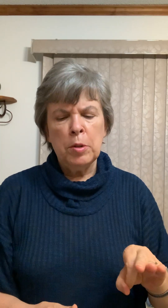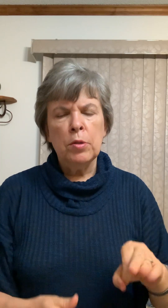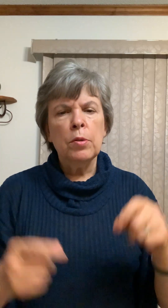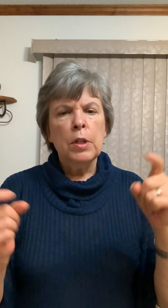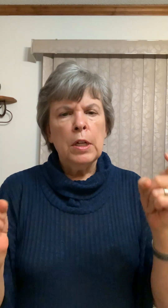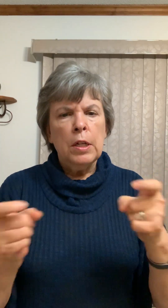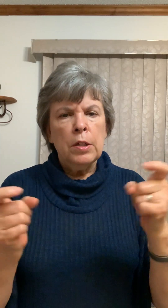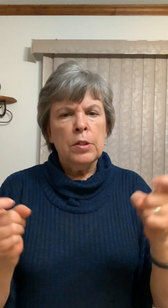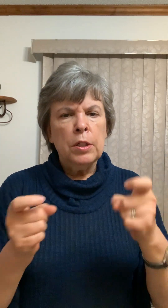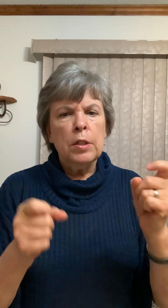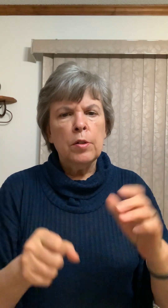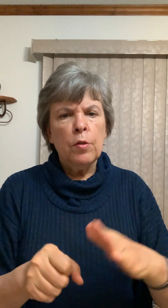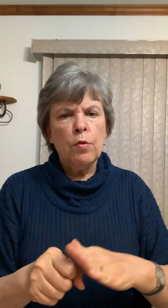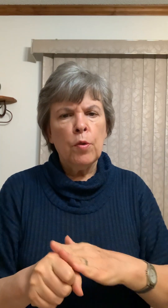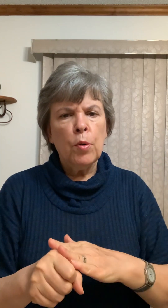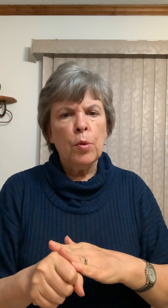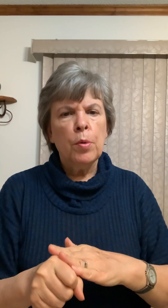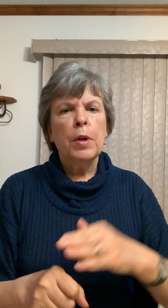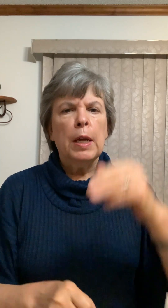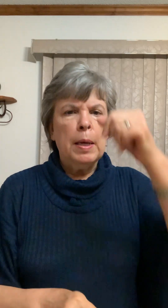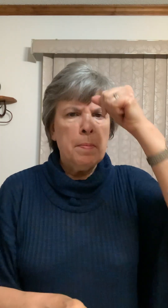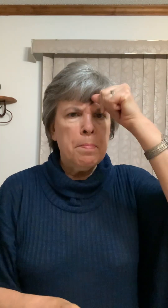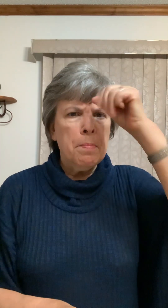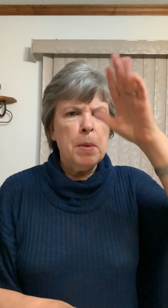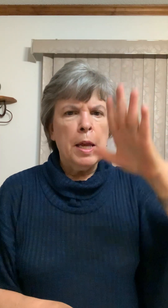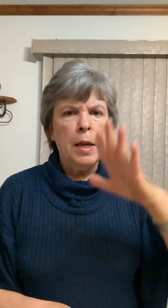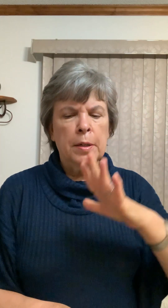optional, sinful man.